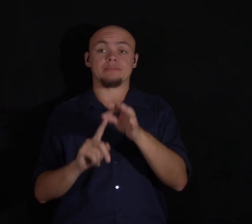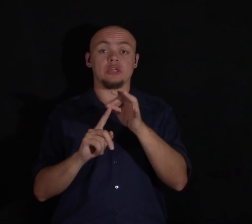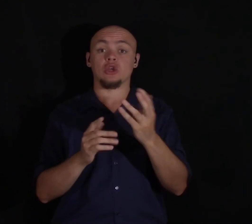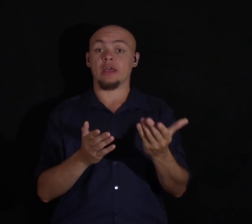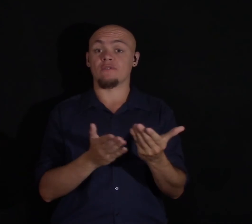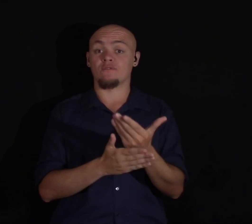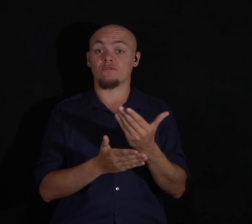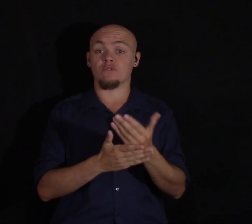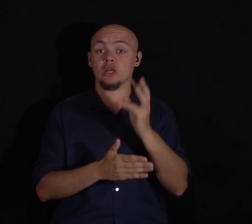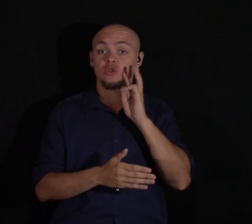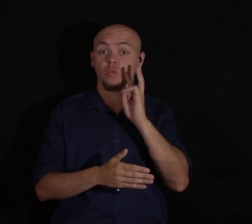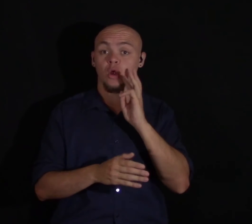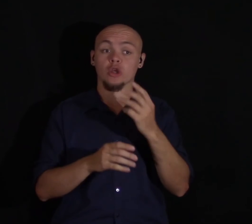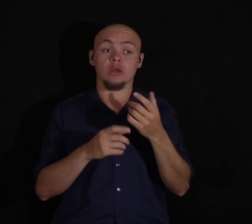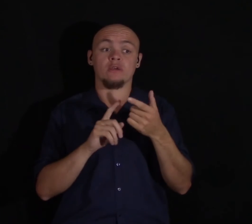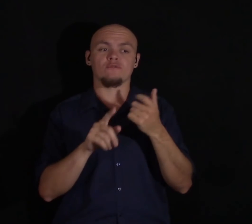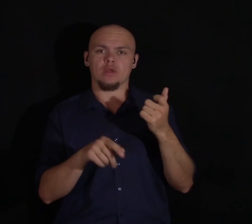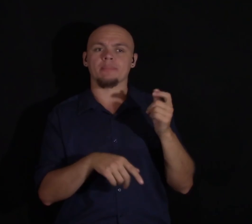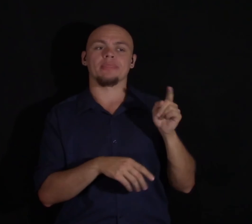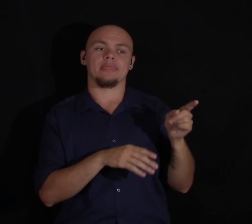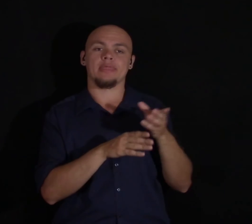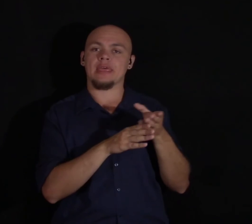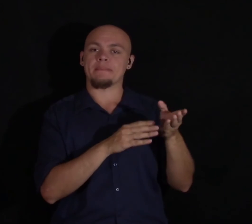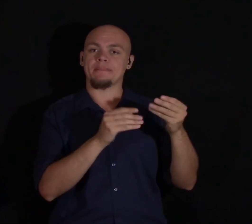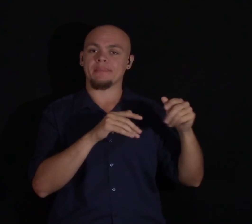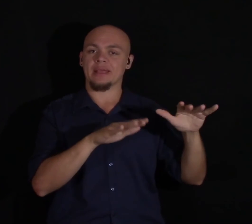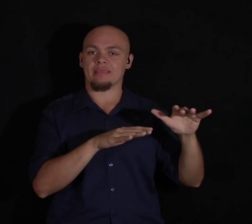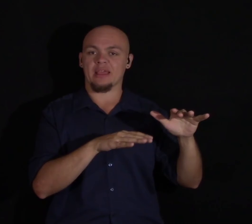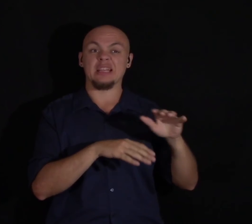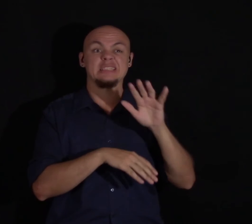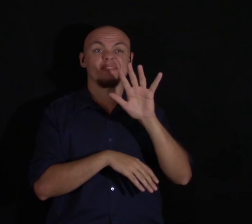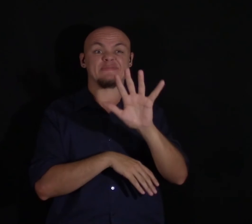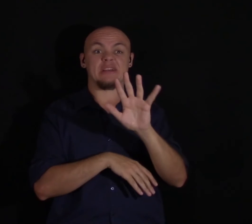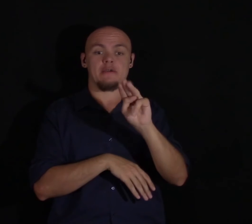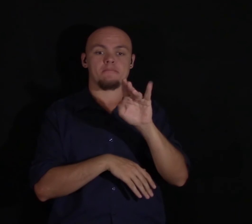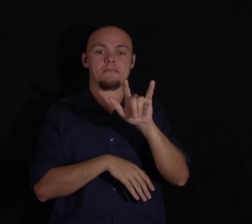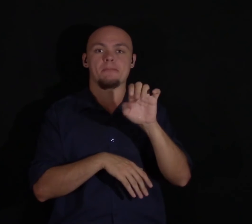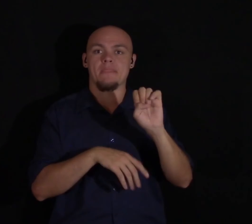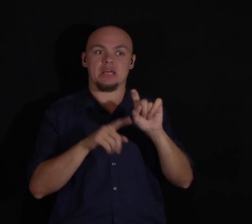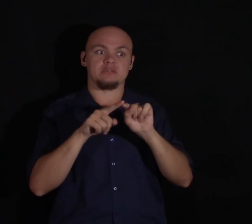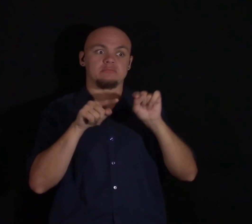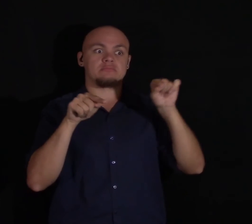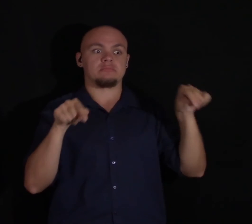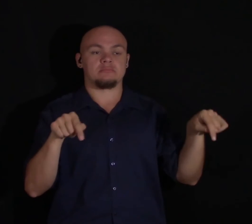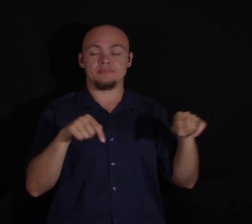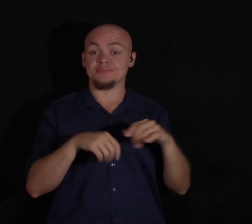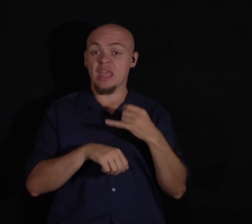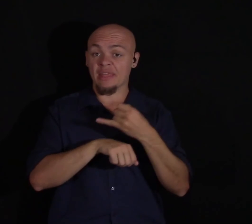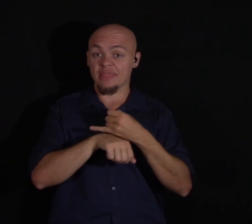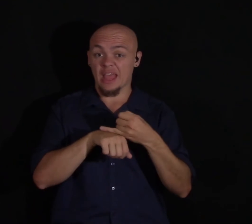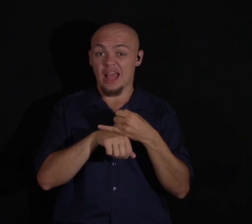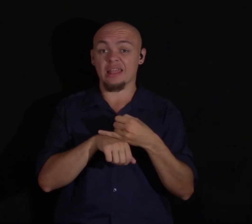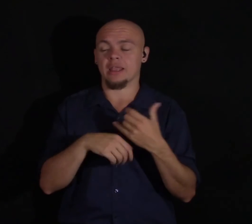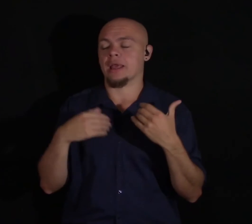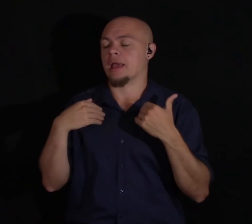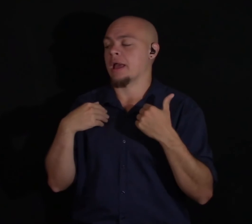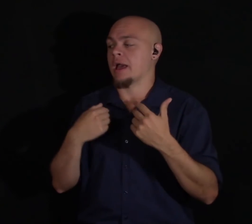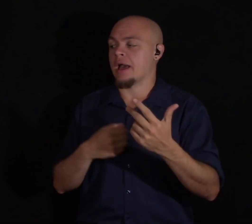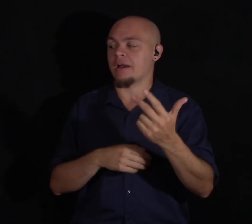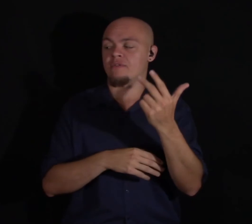from the mainland, which was about 5 miles distant. On the whole island there were but 3 miserable huts, and